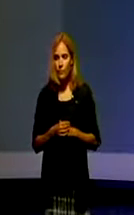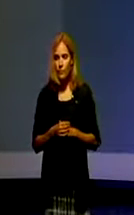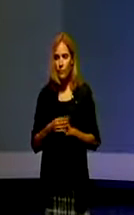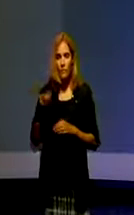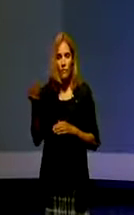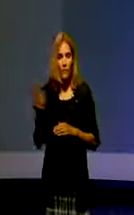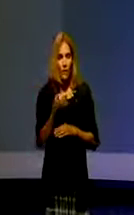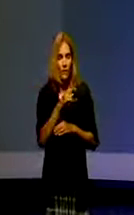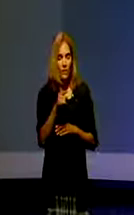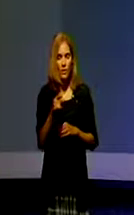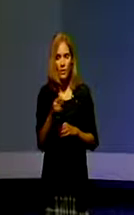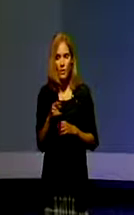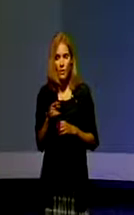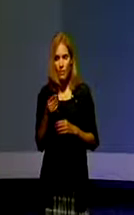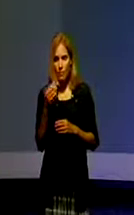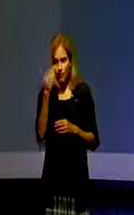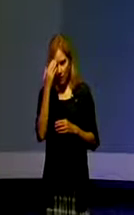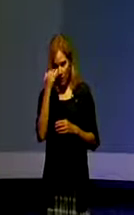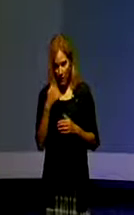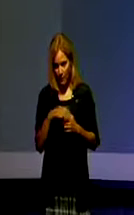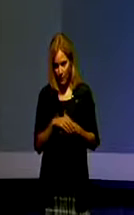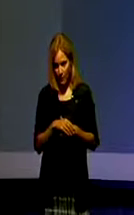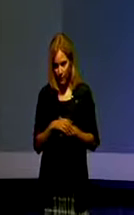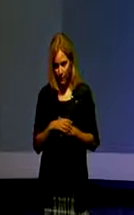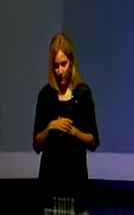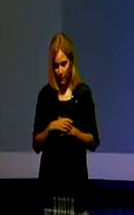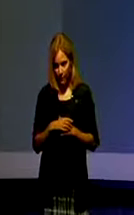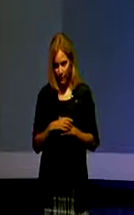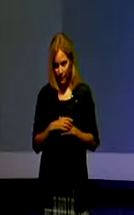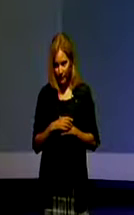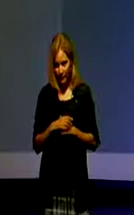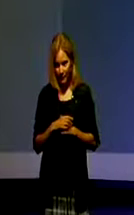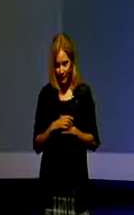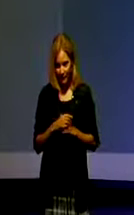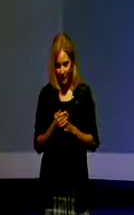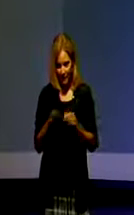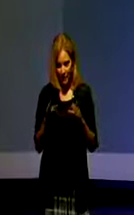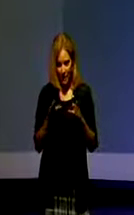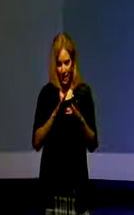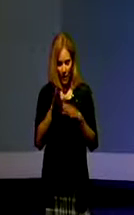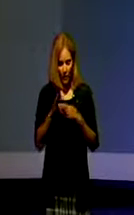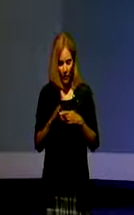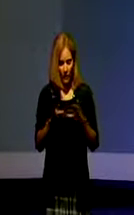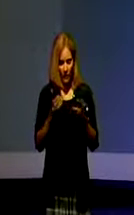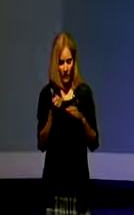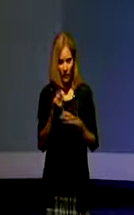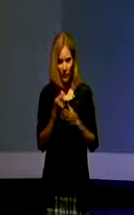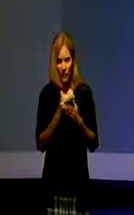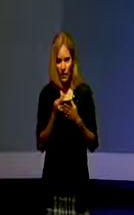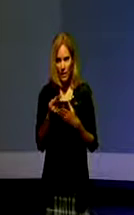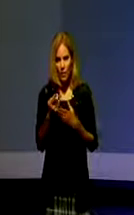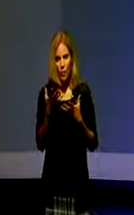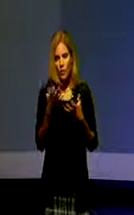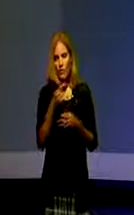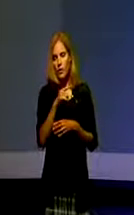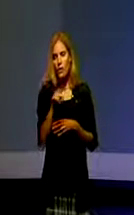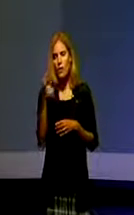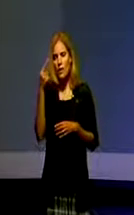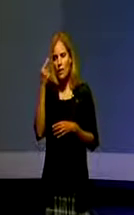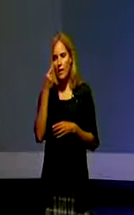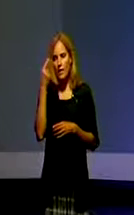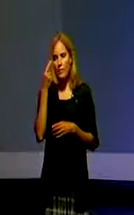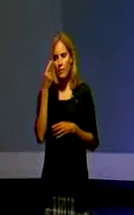invite you to do is for you to bow your heads for a moment. And as we close, we've been doing this several weeks. I'd like for you to think